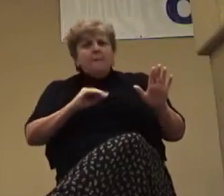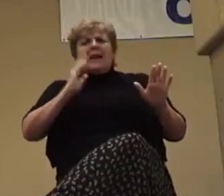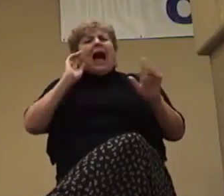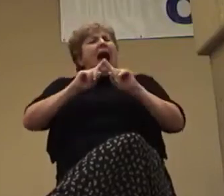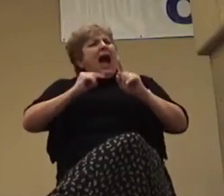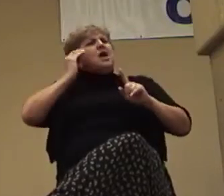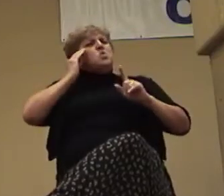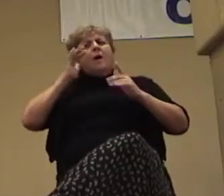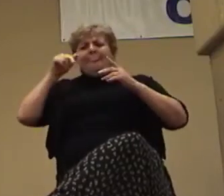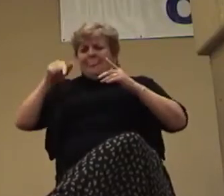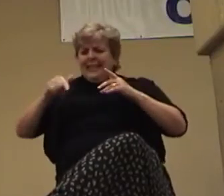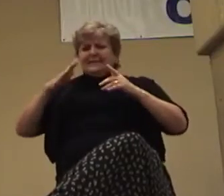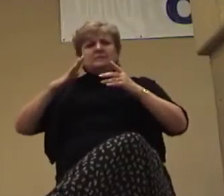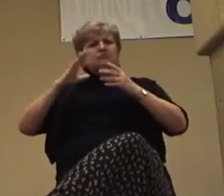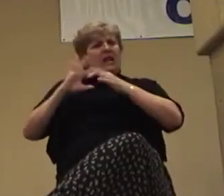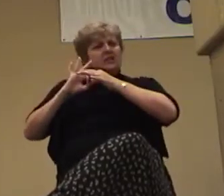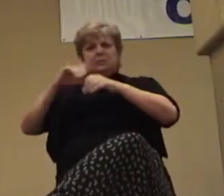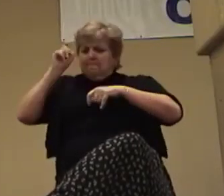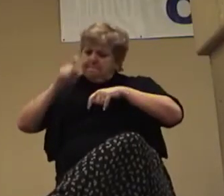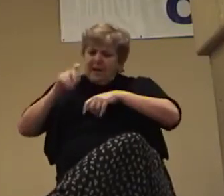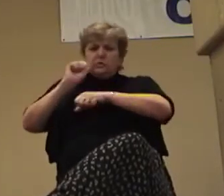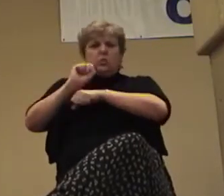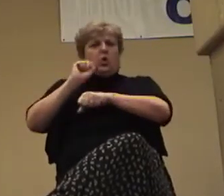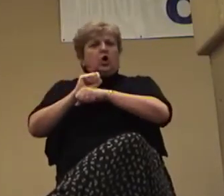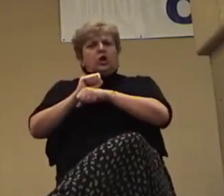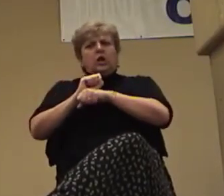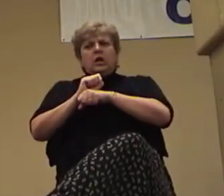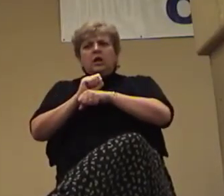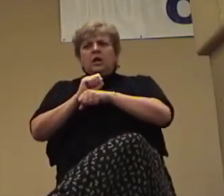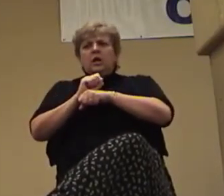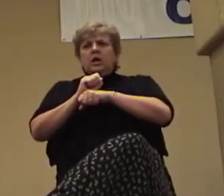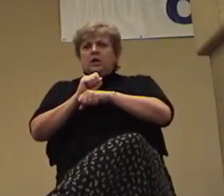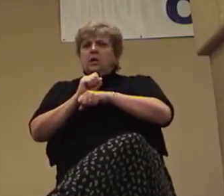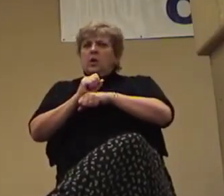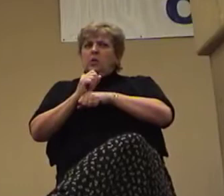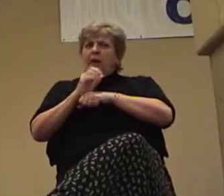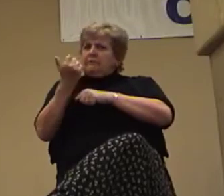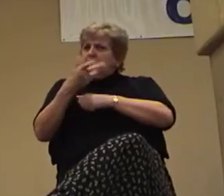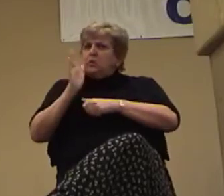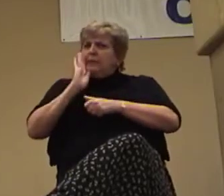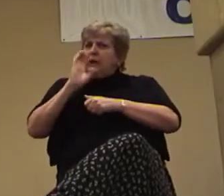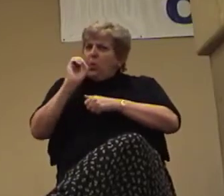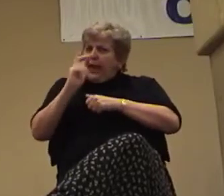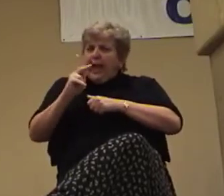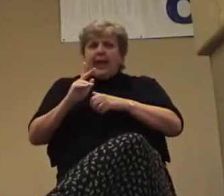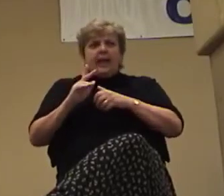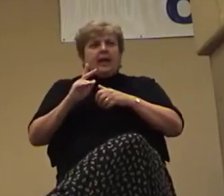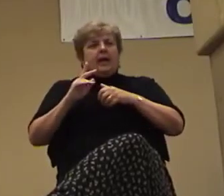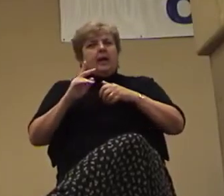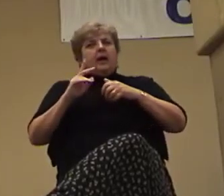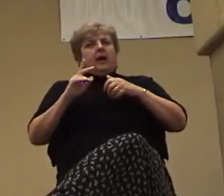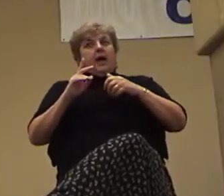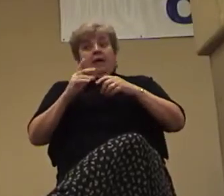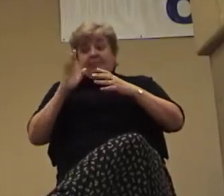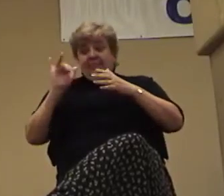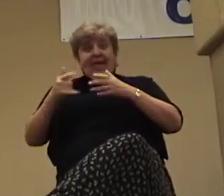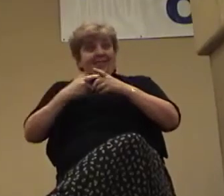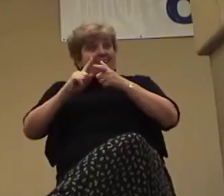work, so we were going to take this until the twilight, it's going to be okay. And for it to be over, I was devastated. I wanted